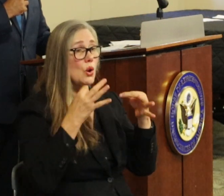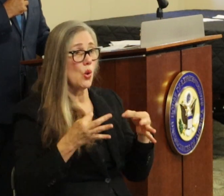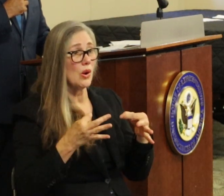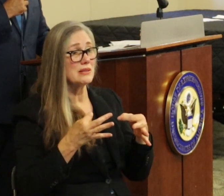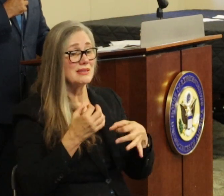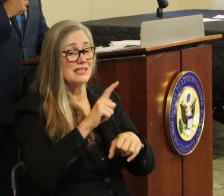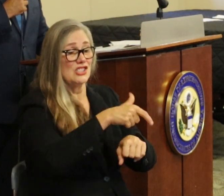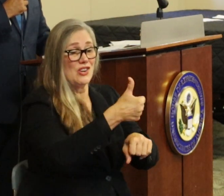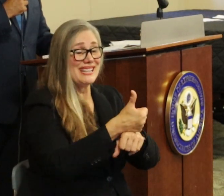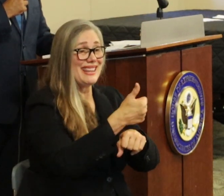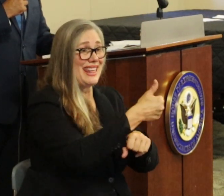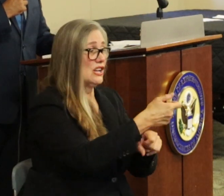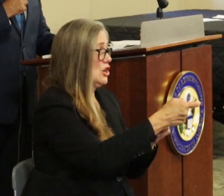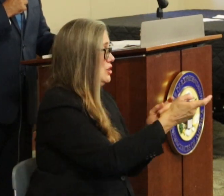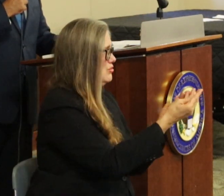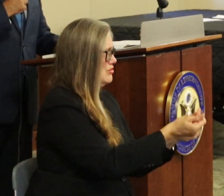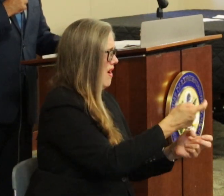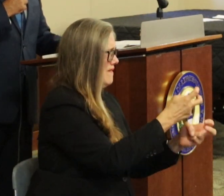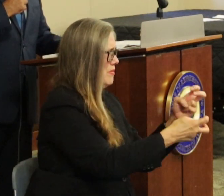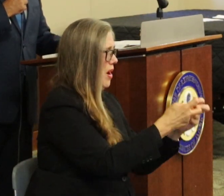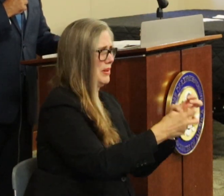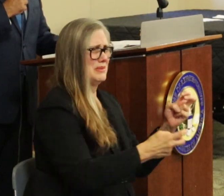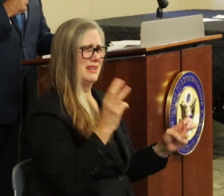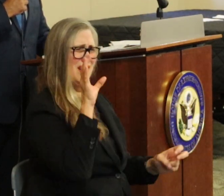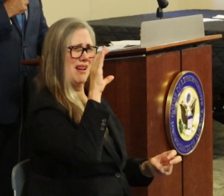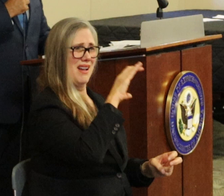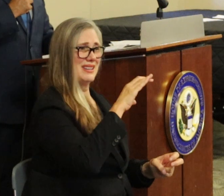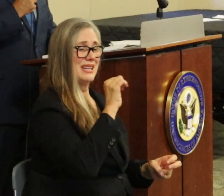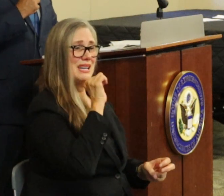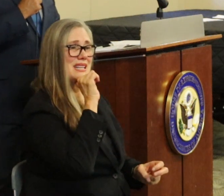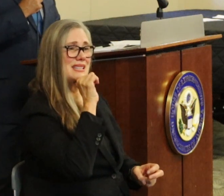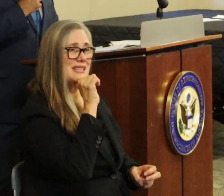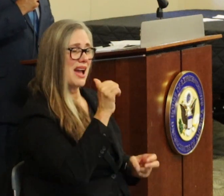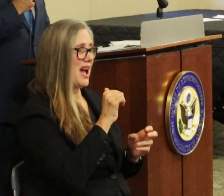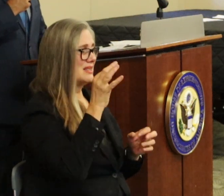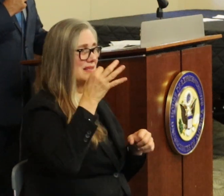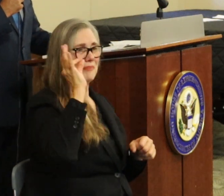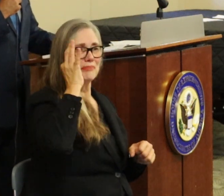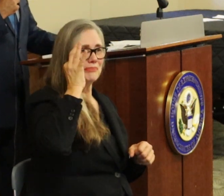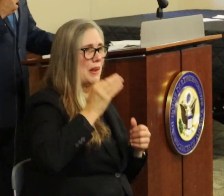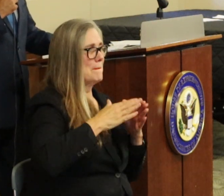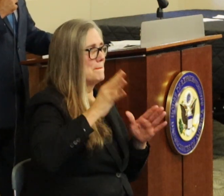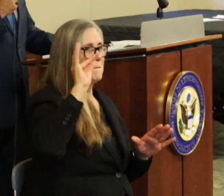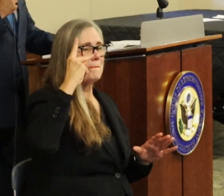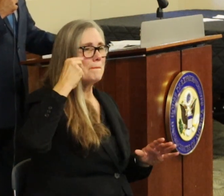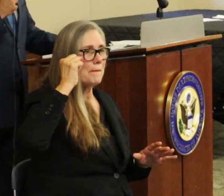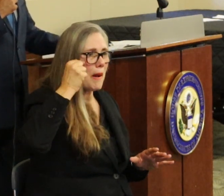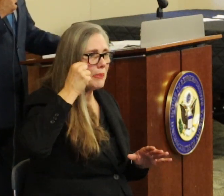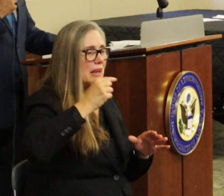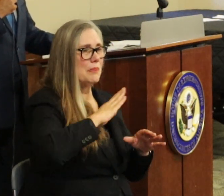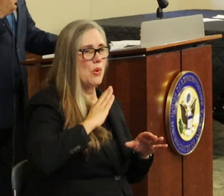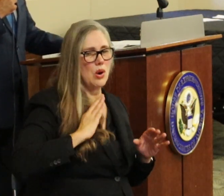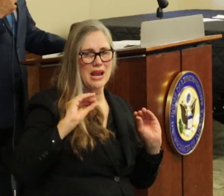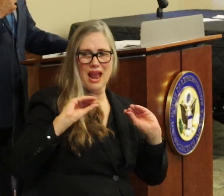management problems. It's a very odd situation that they would have created a non-public board that's not responsible to the public, and in which the public